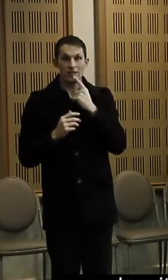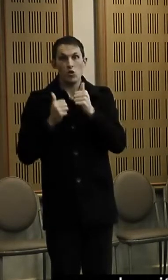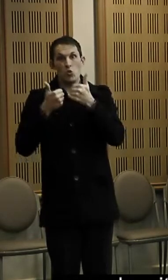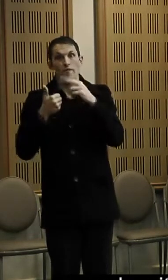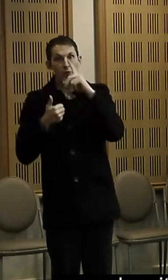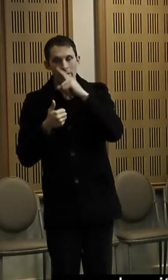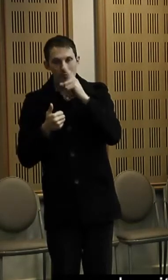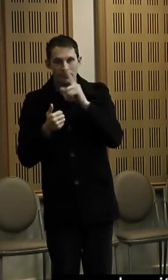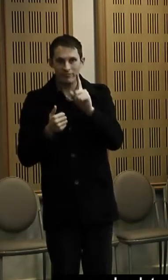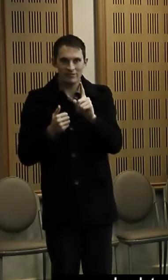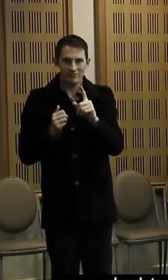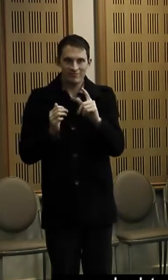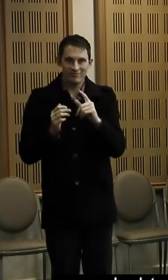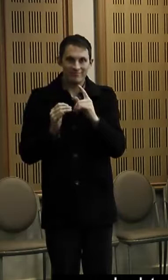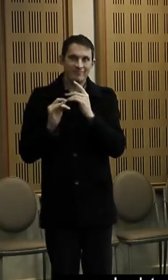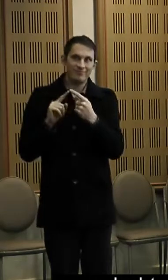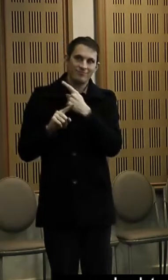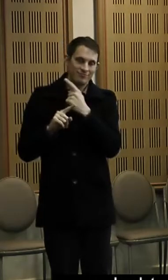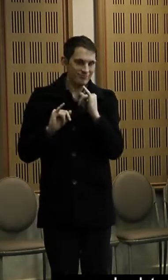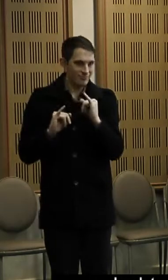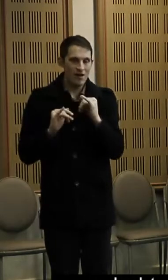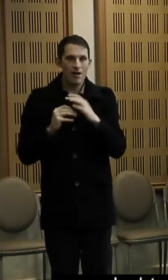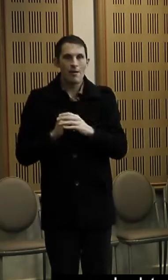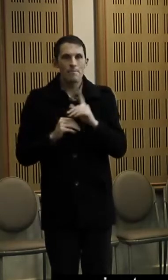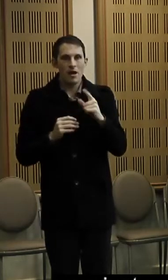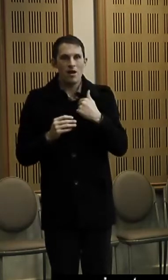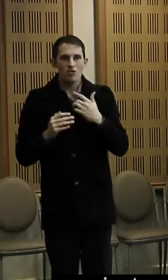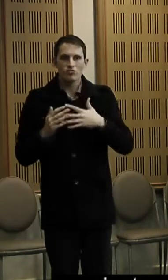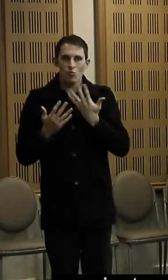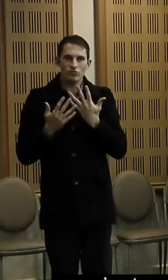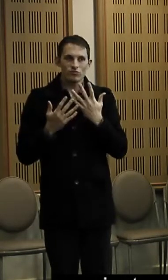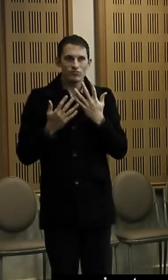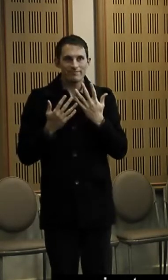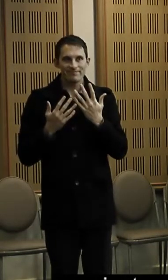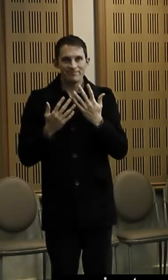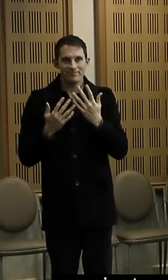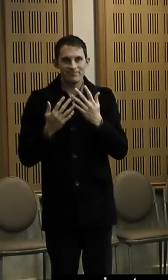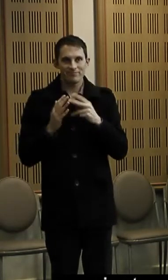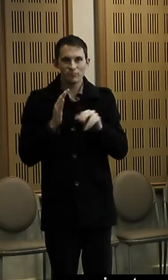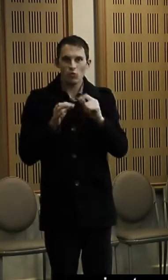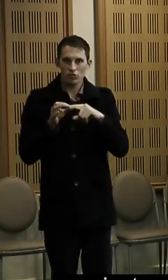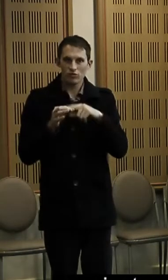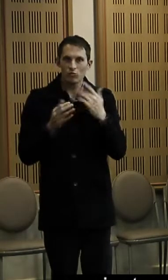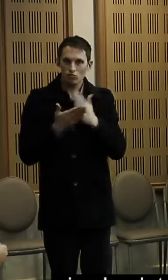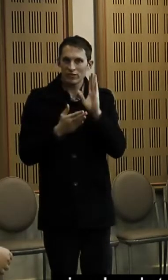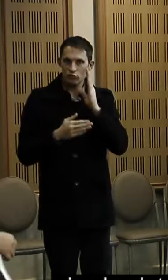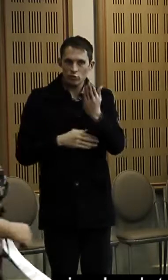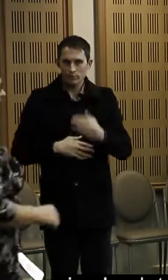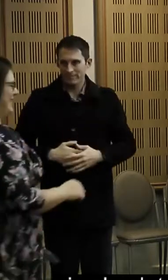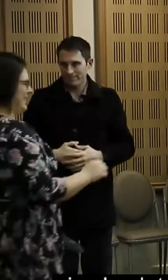great questions, but what I want to say is I'm hearing you, and it will inform what we do in the future. Yeah.